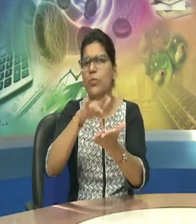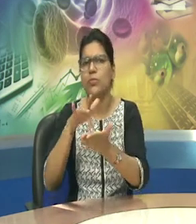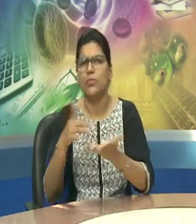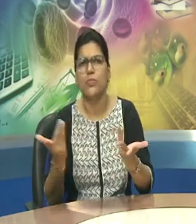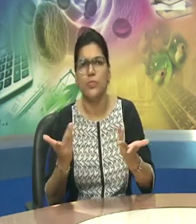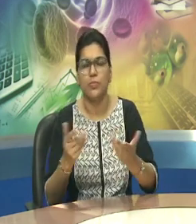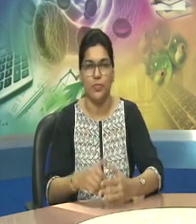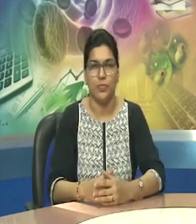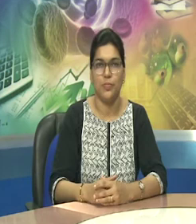Location.